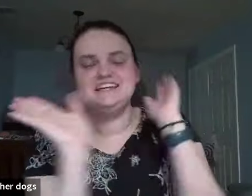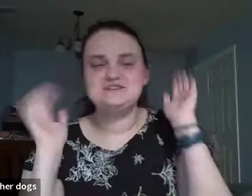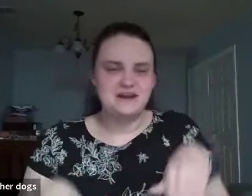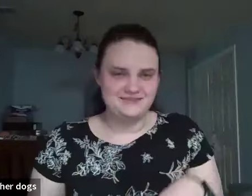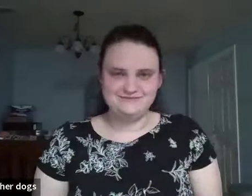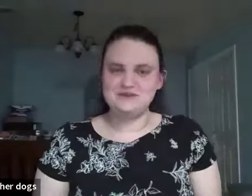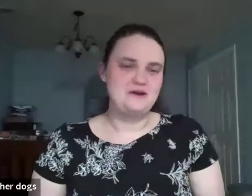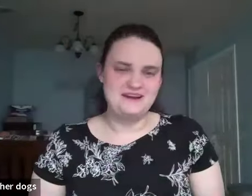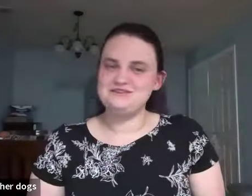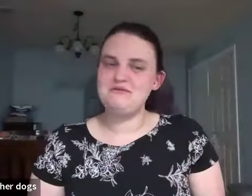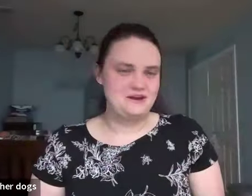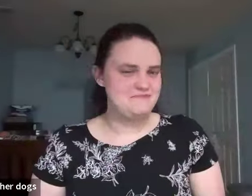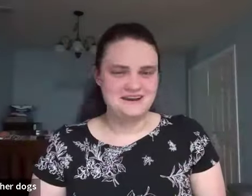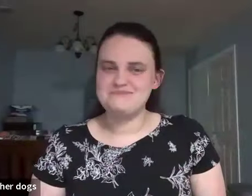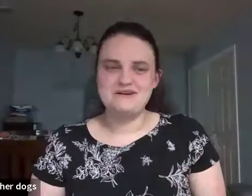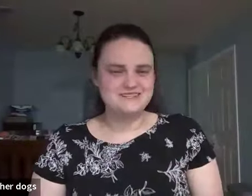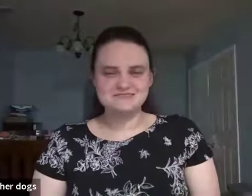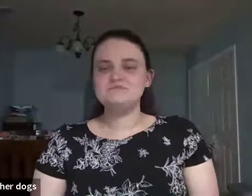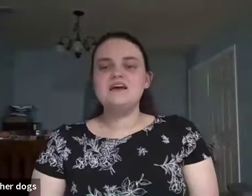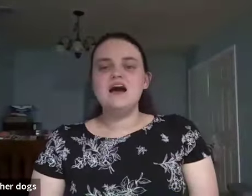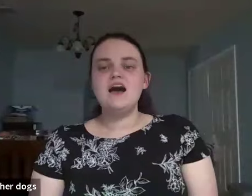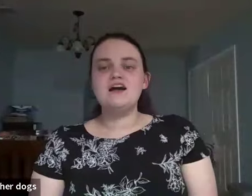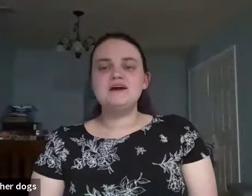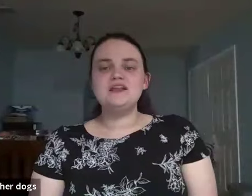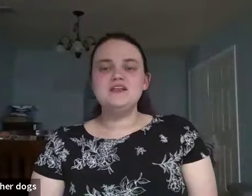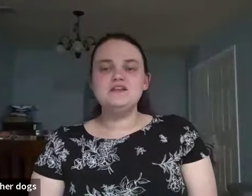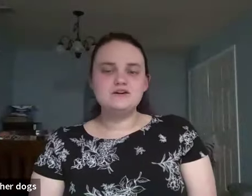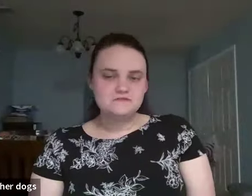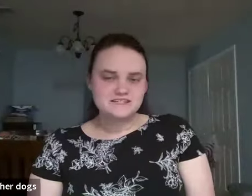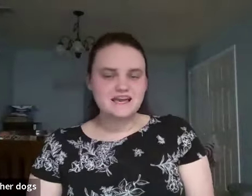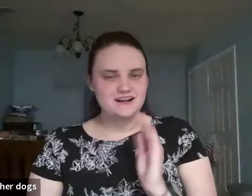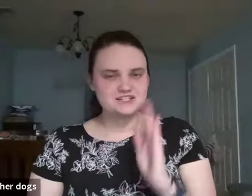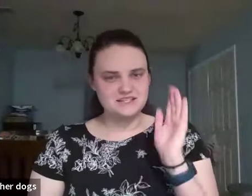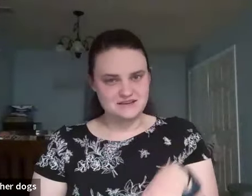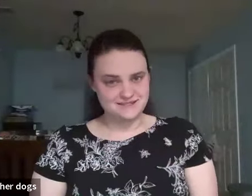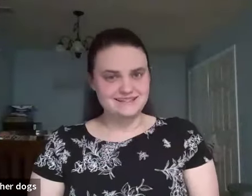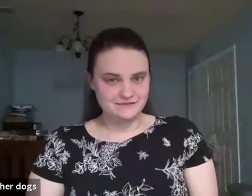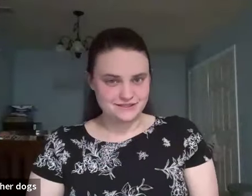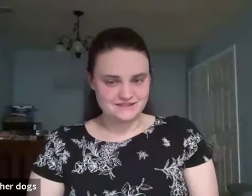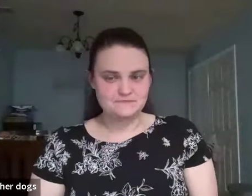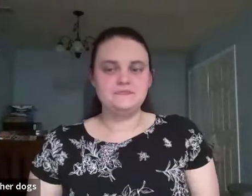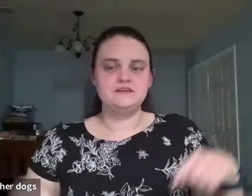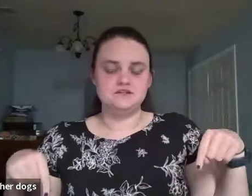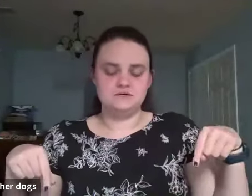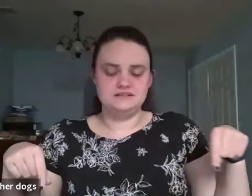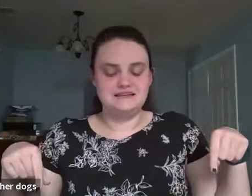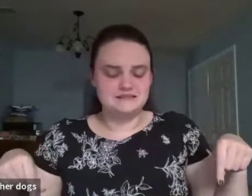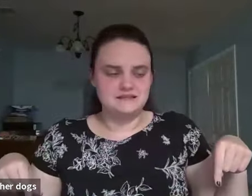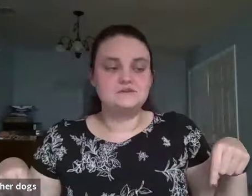It's okay. Don't worry. Don't worry about it. I promise. Nervous actually does have a slight difference. So it's not a slight difference.